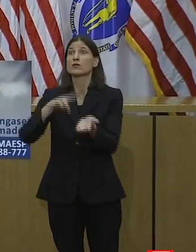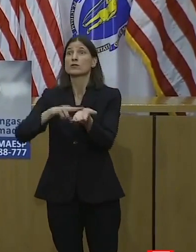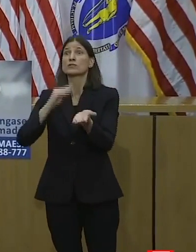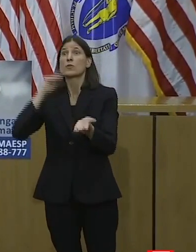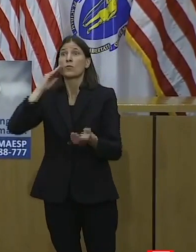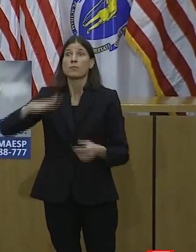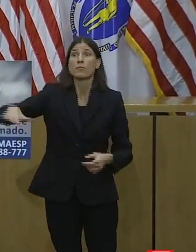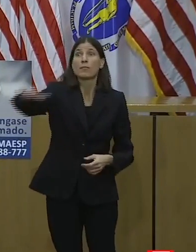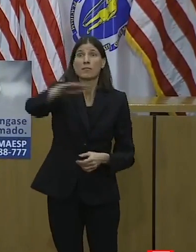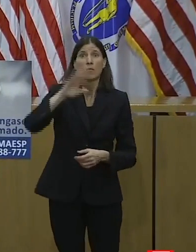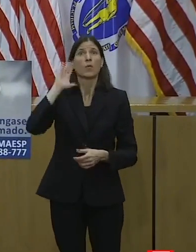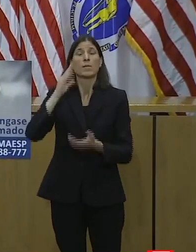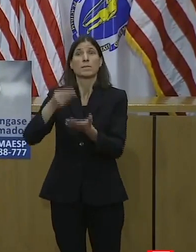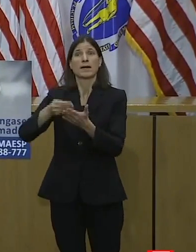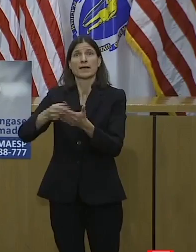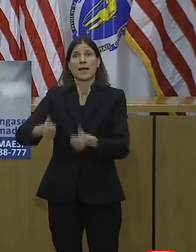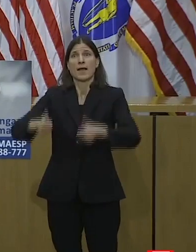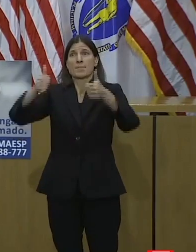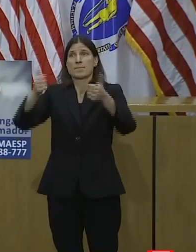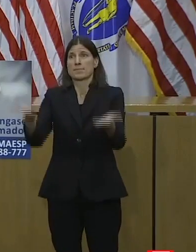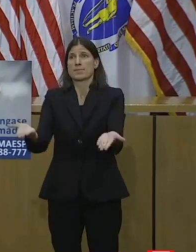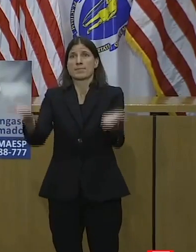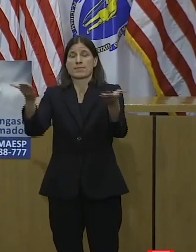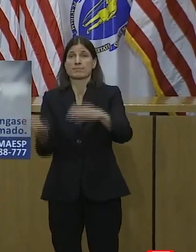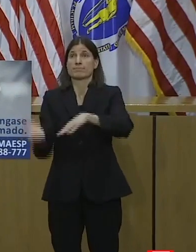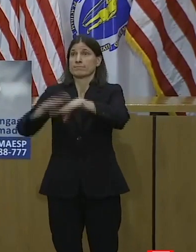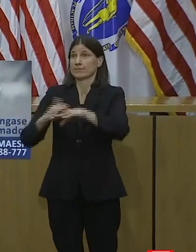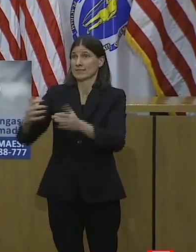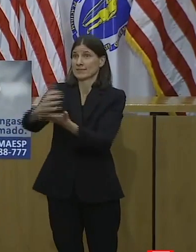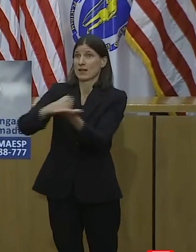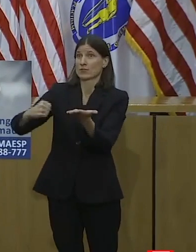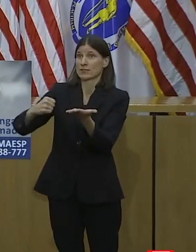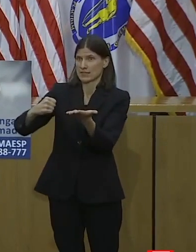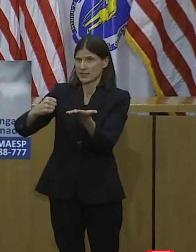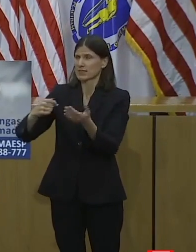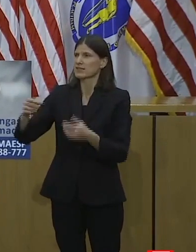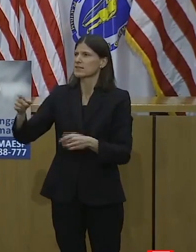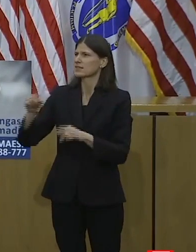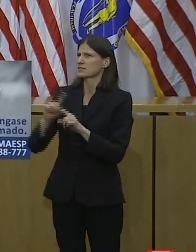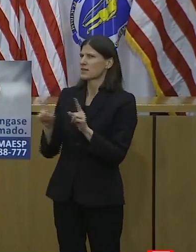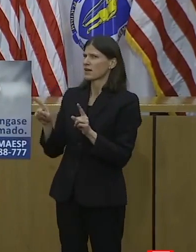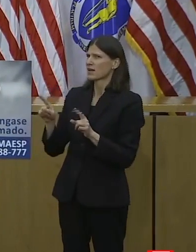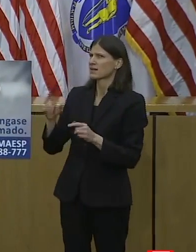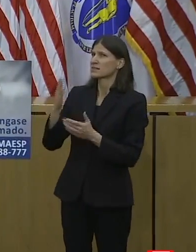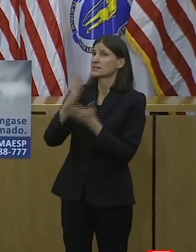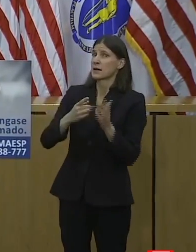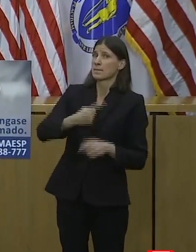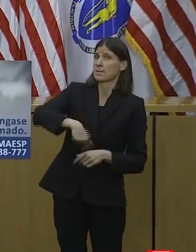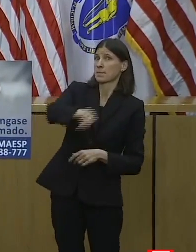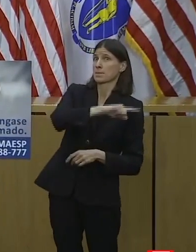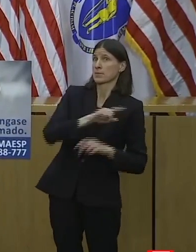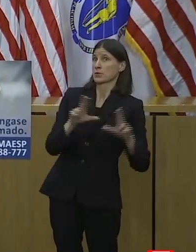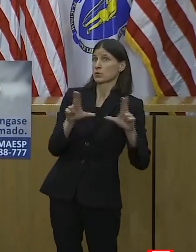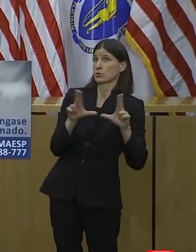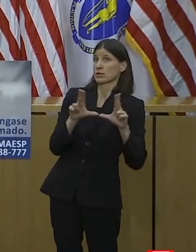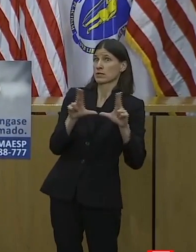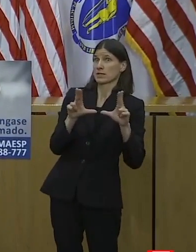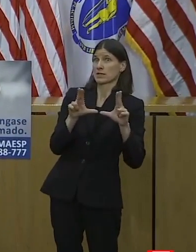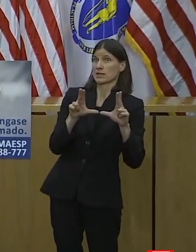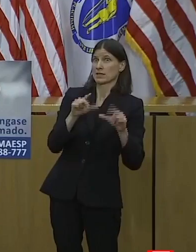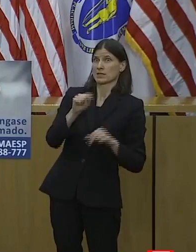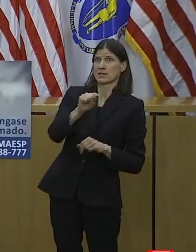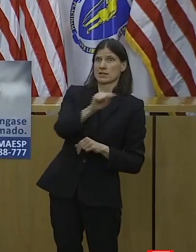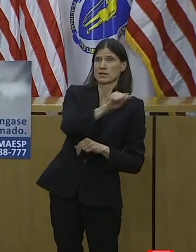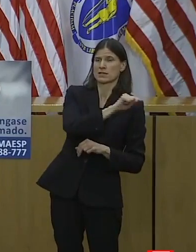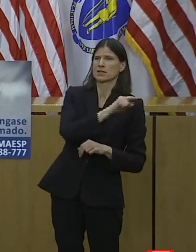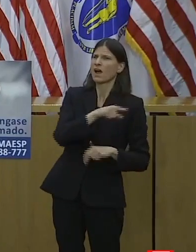heard from some of the unions that the temp workers that you want to bring in are getting brought in with higher salaries, and yet the people that have been